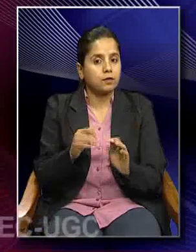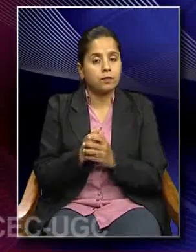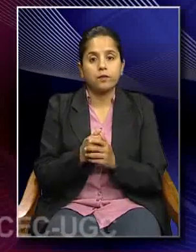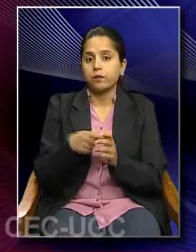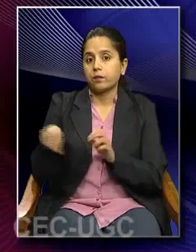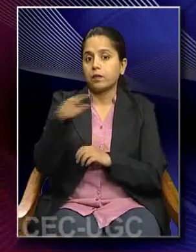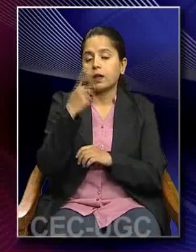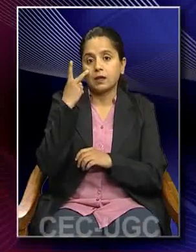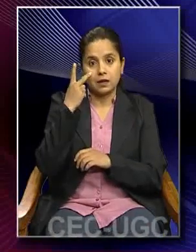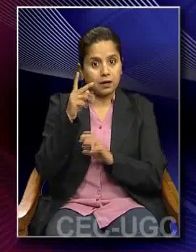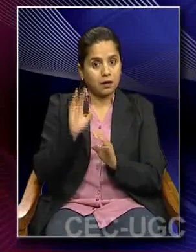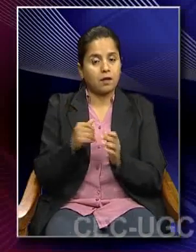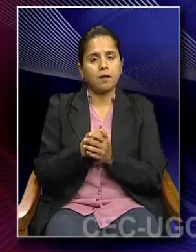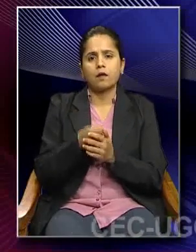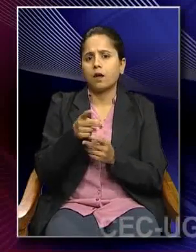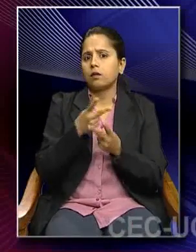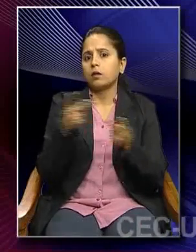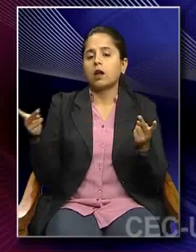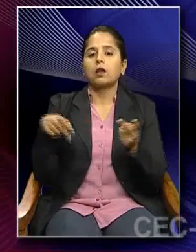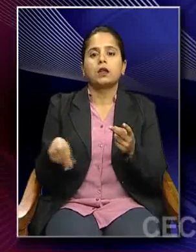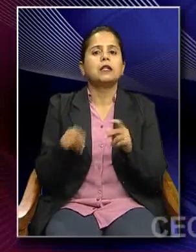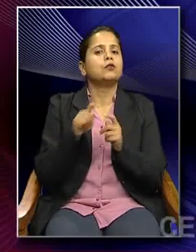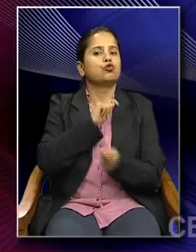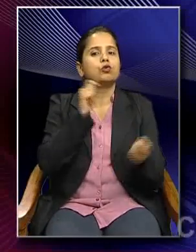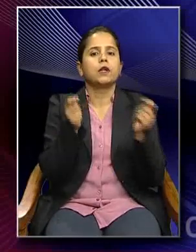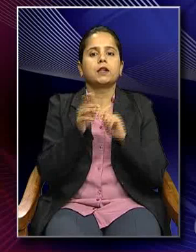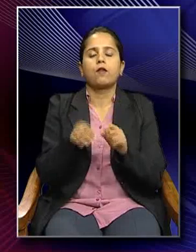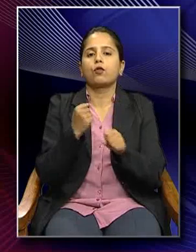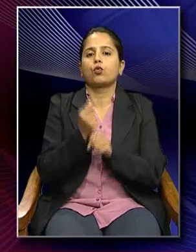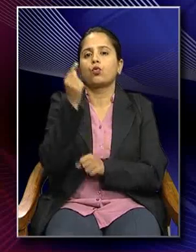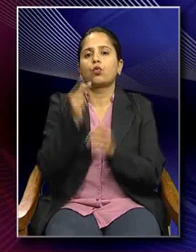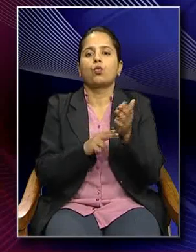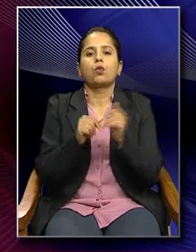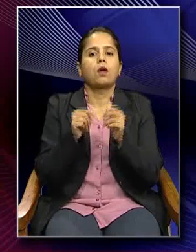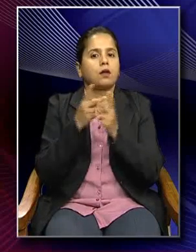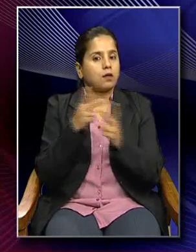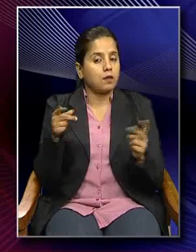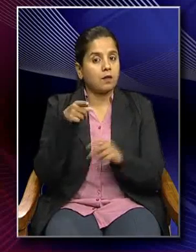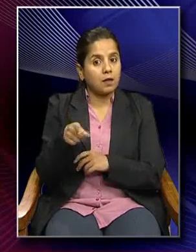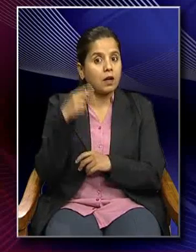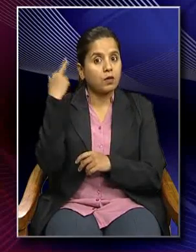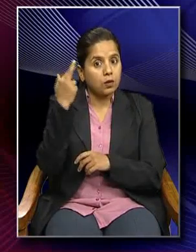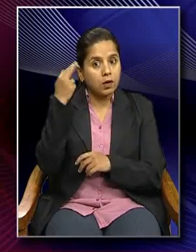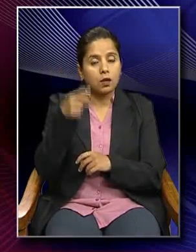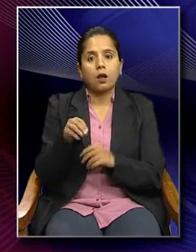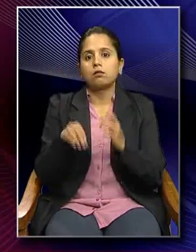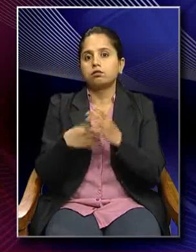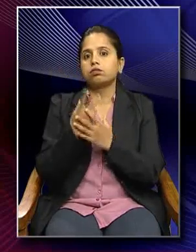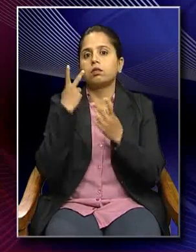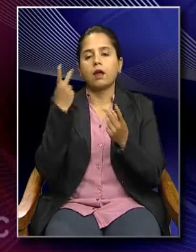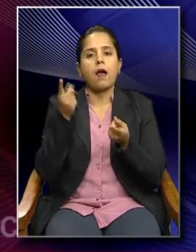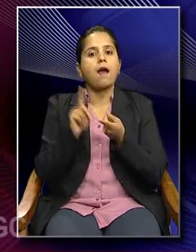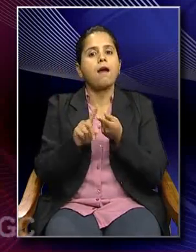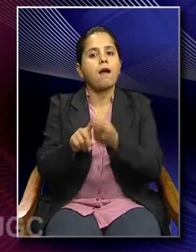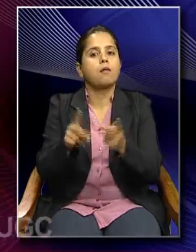is a heterogeneous change in the gunas. That's when the evolution takes